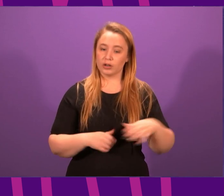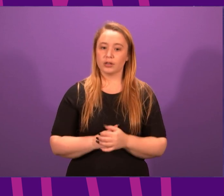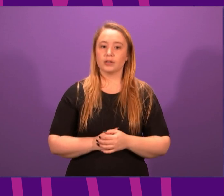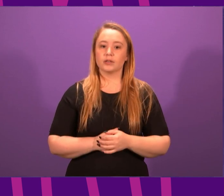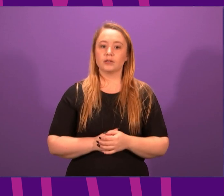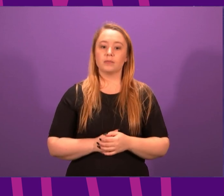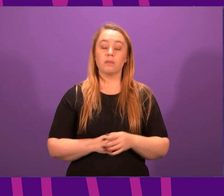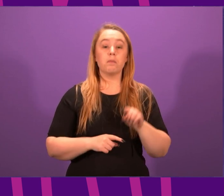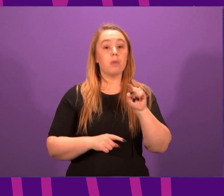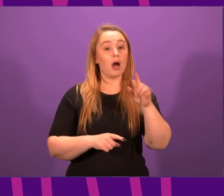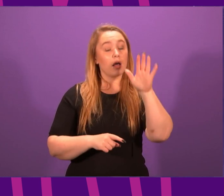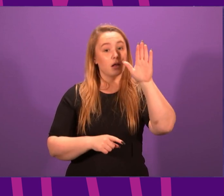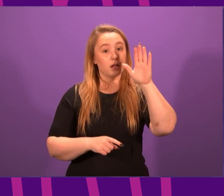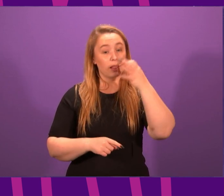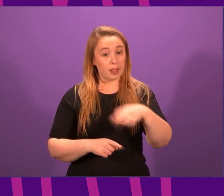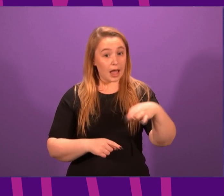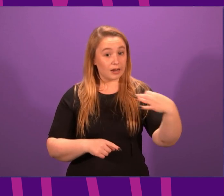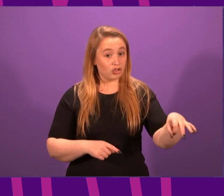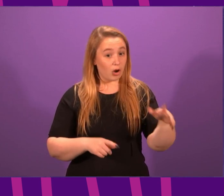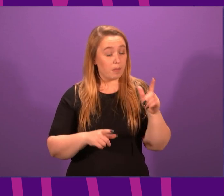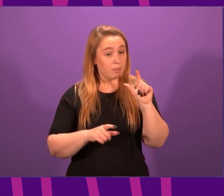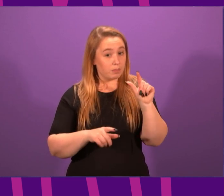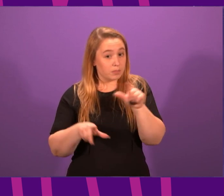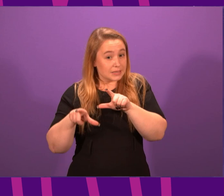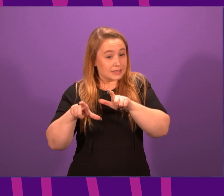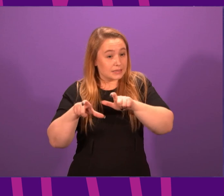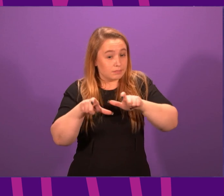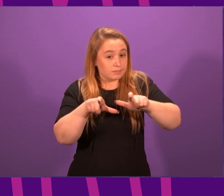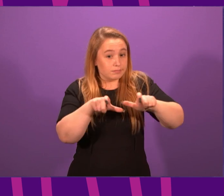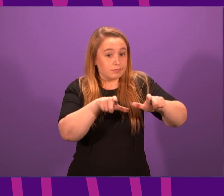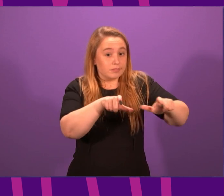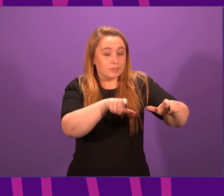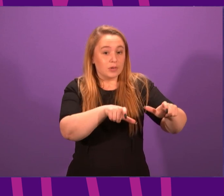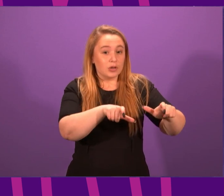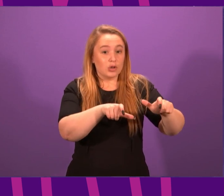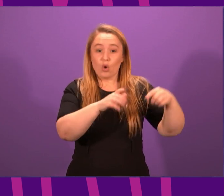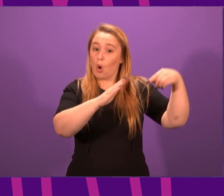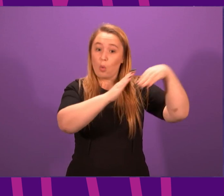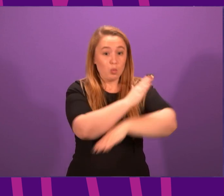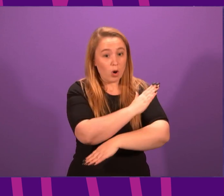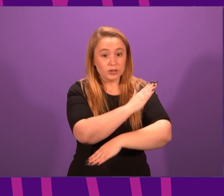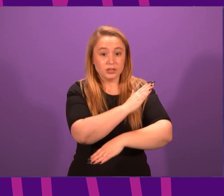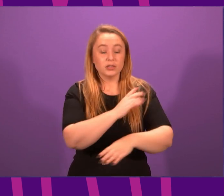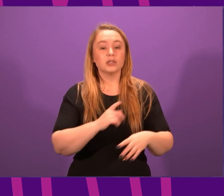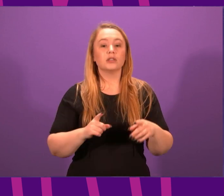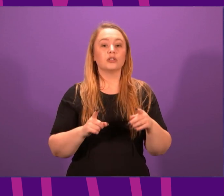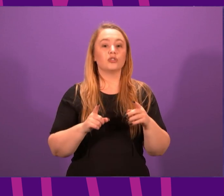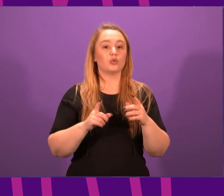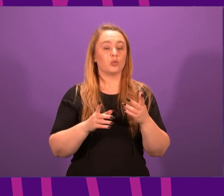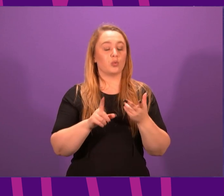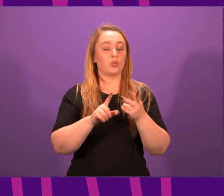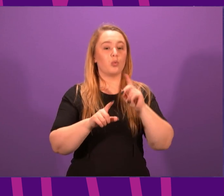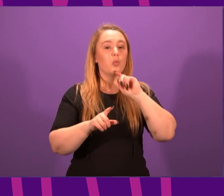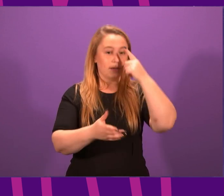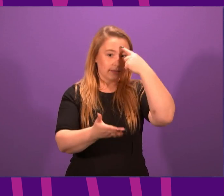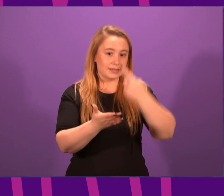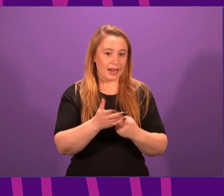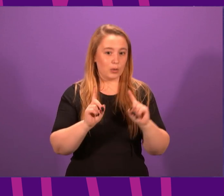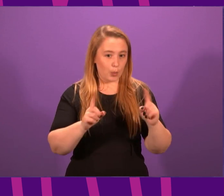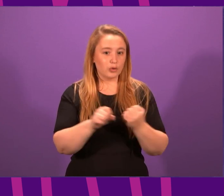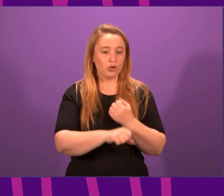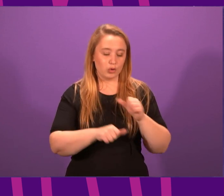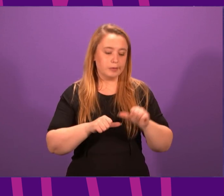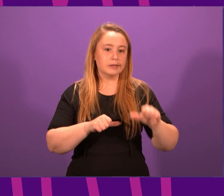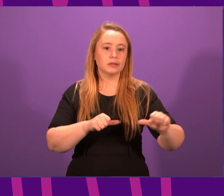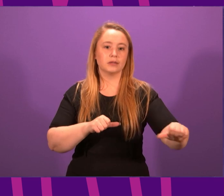days that the situation in Lanarkshire may have stabilised slightly, so we will only take that decision if it is deemed absolutely necessary, and I hope we